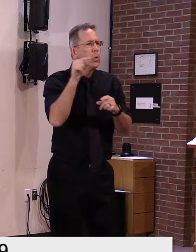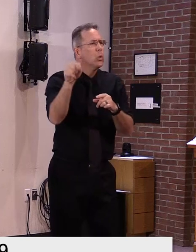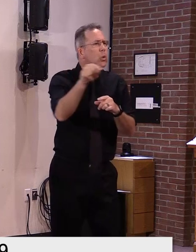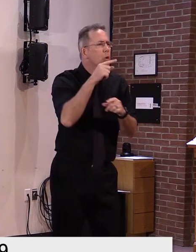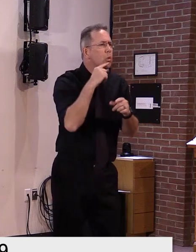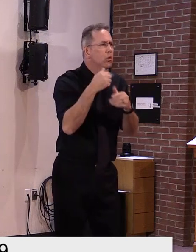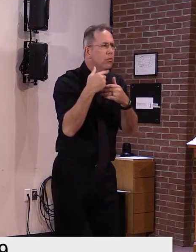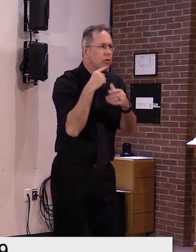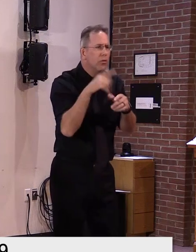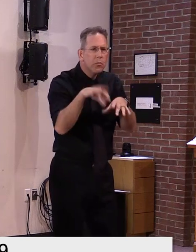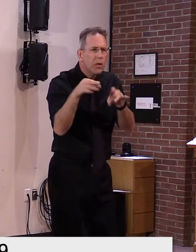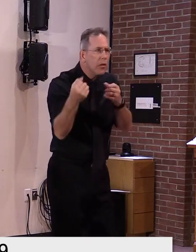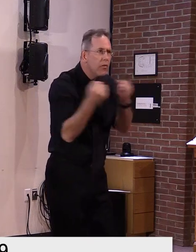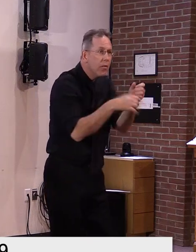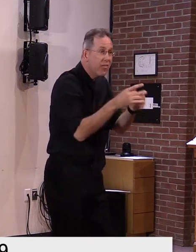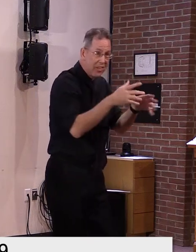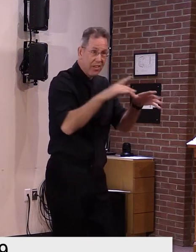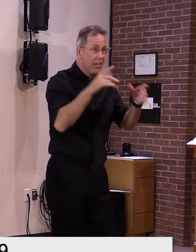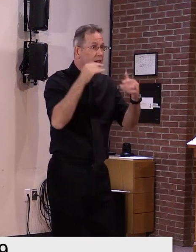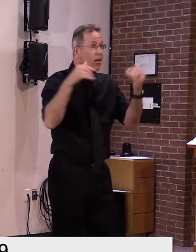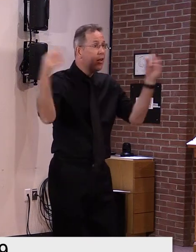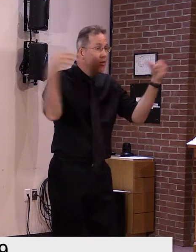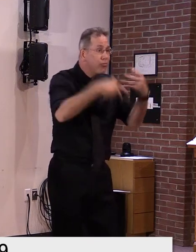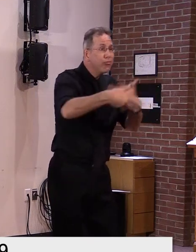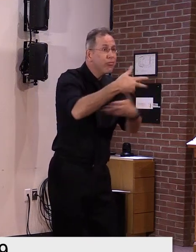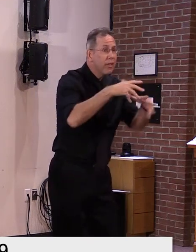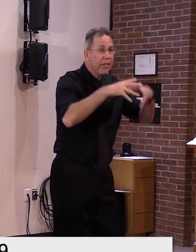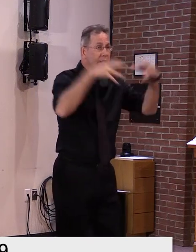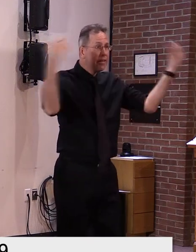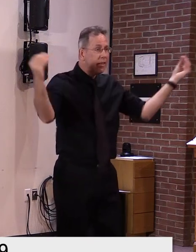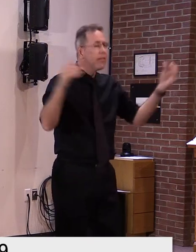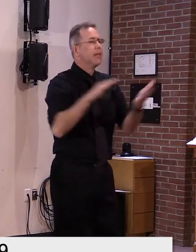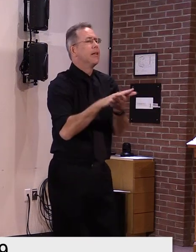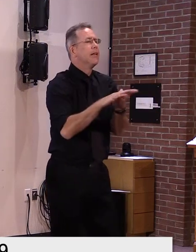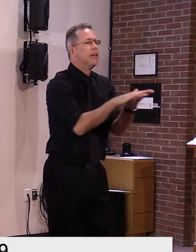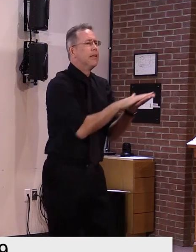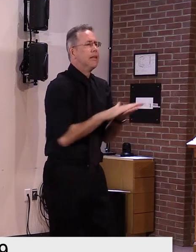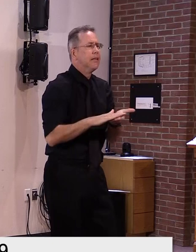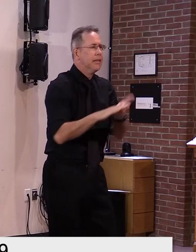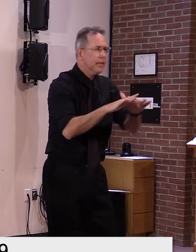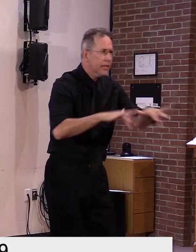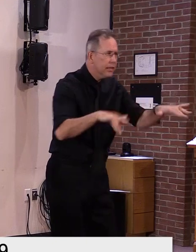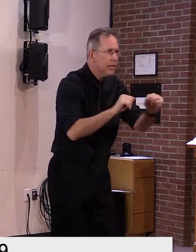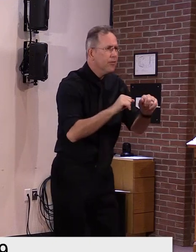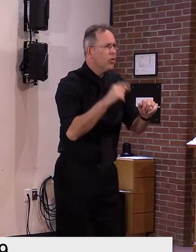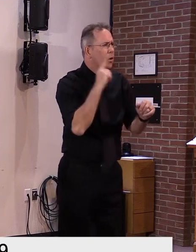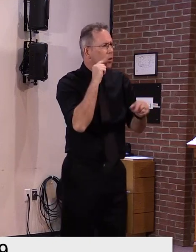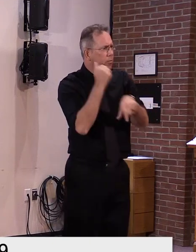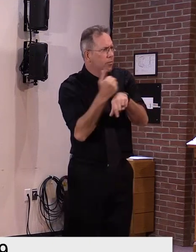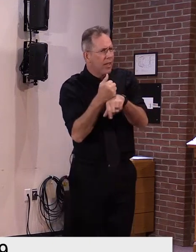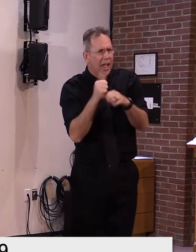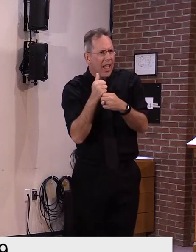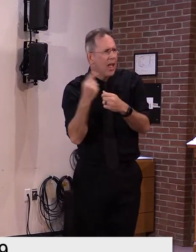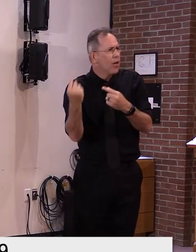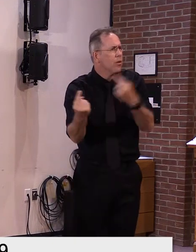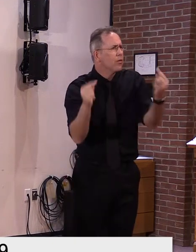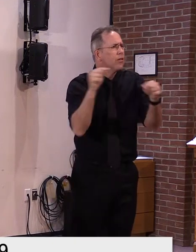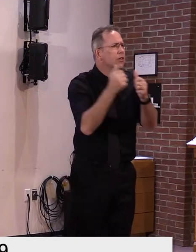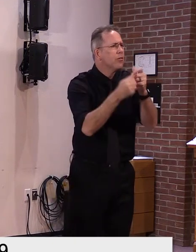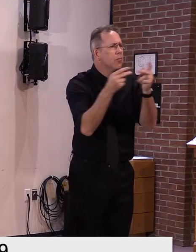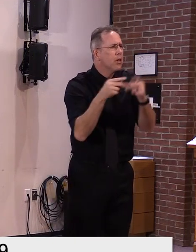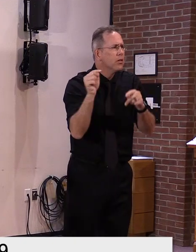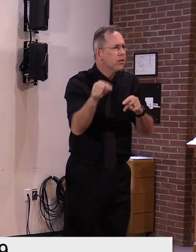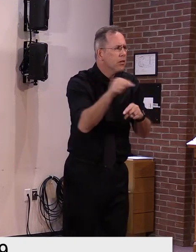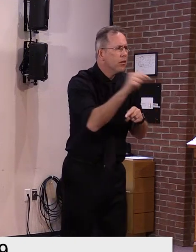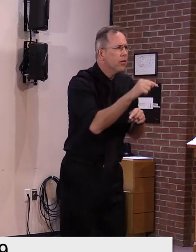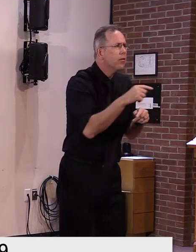physical distancing in a congregate setting, how to handle personal care for participants, food preparation